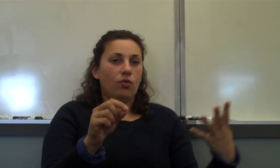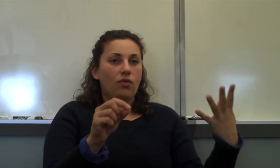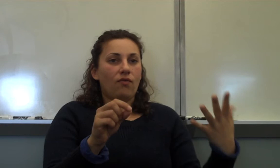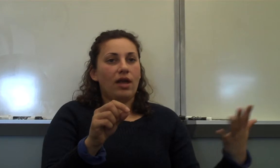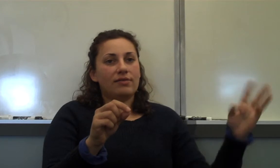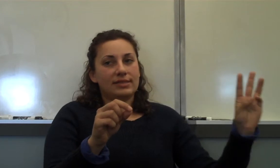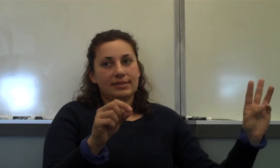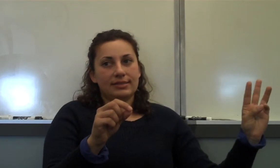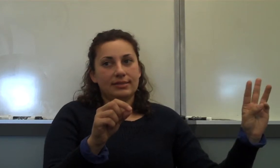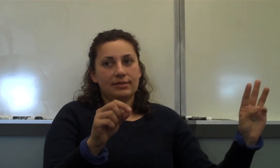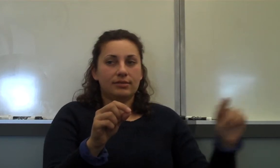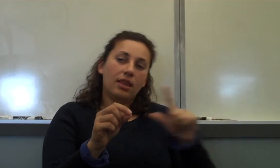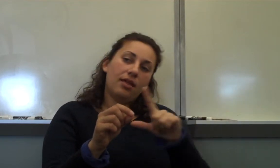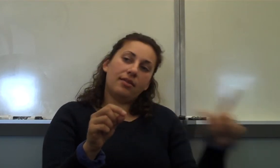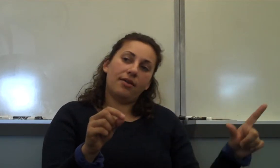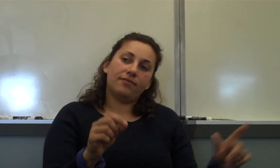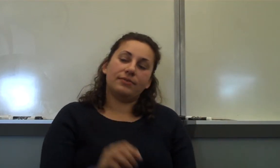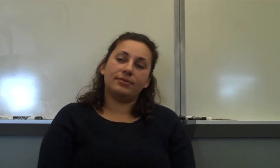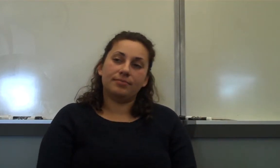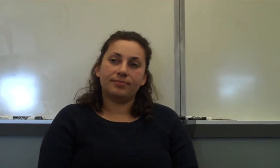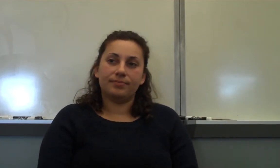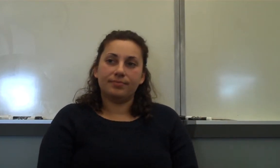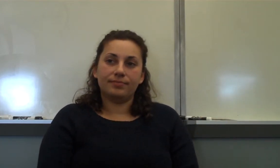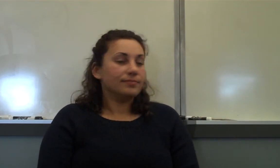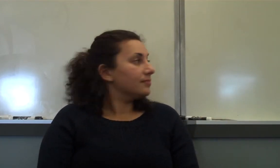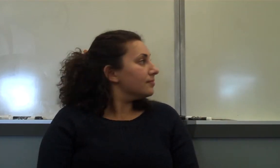0, 0, 0, 0, 0.